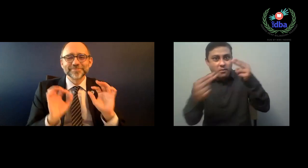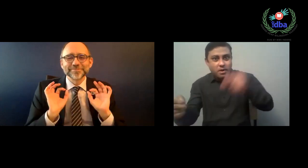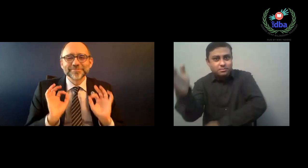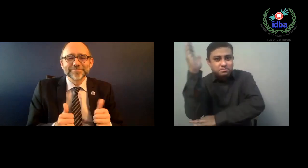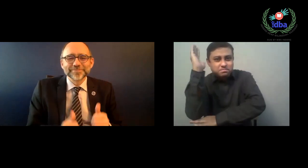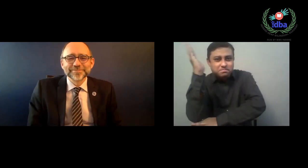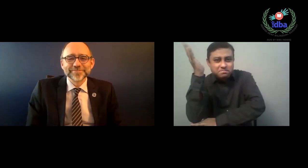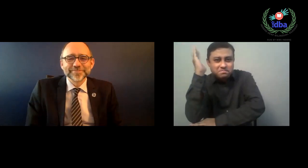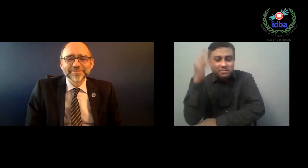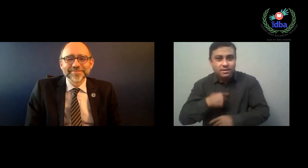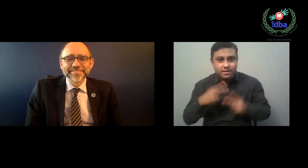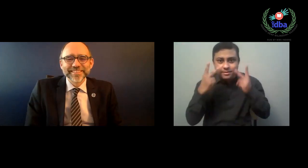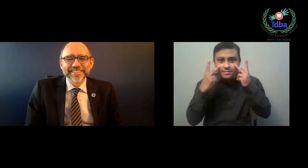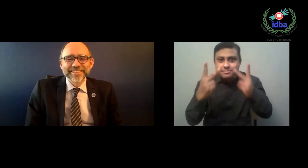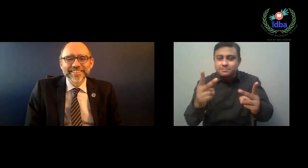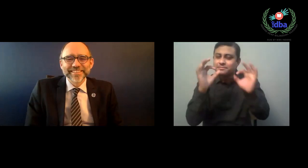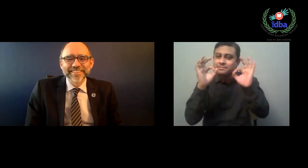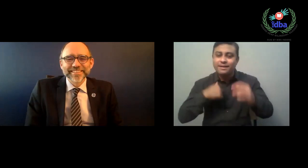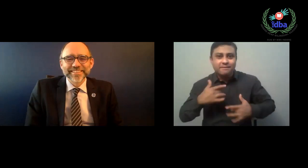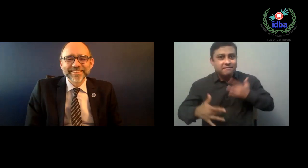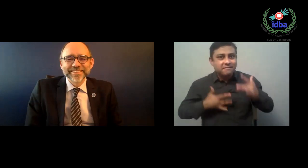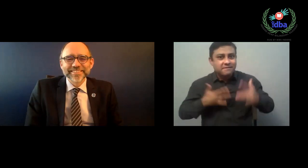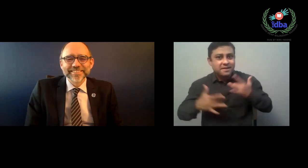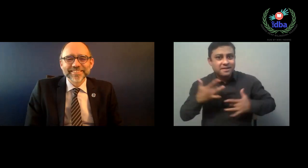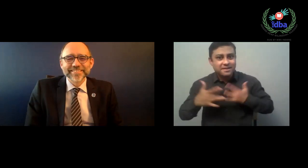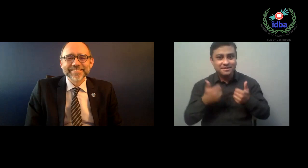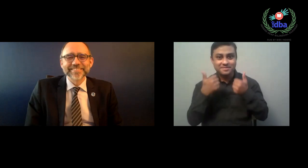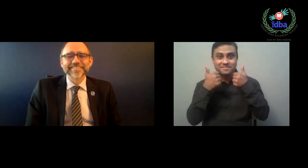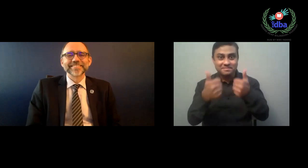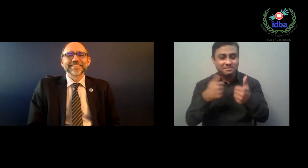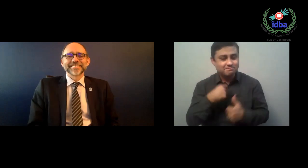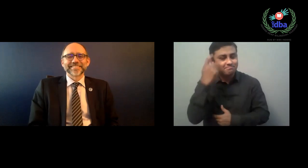Thank you so much, sir. It was a wonderful, wonderful presentation.